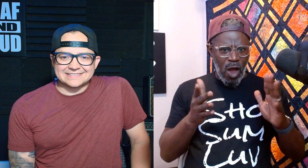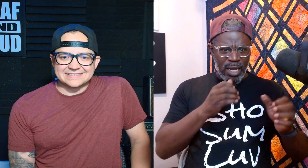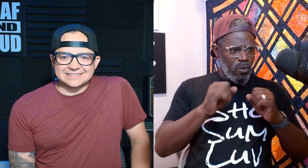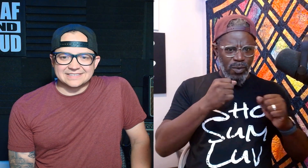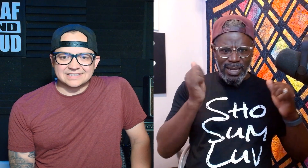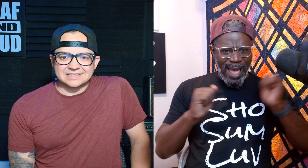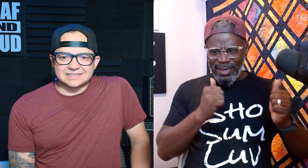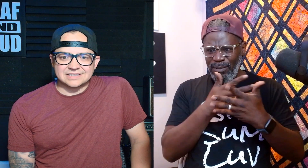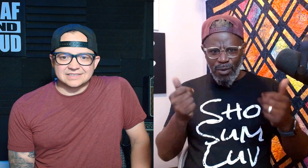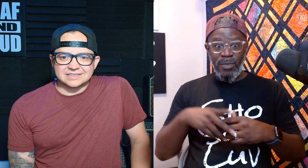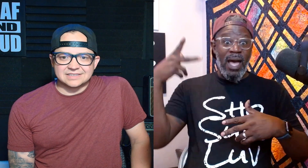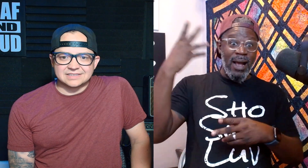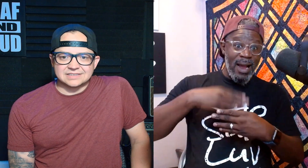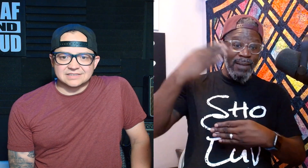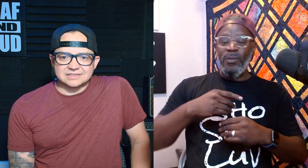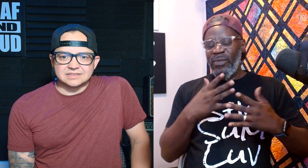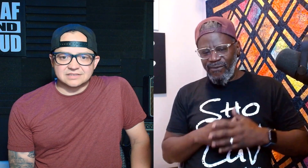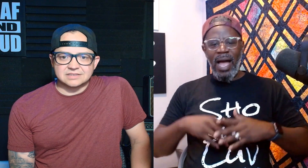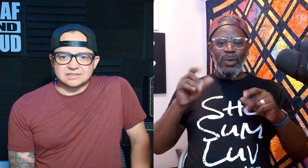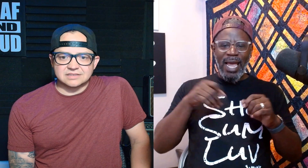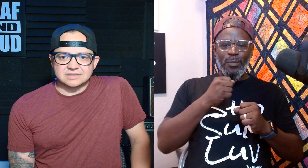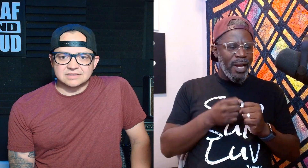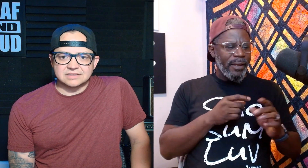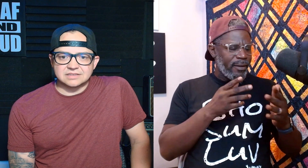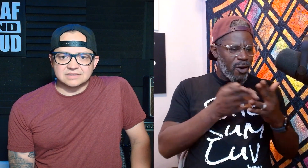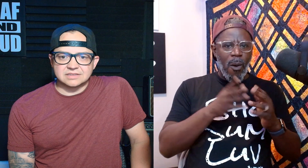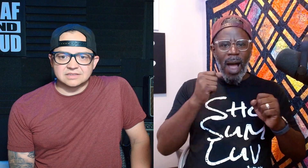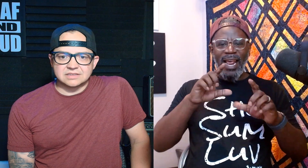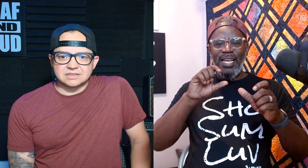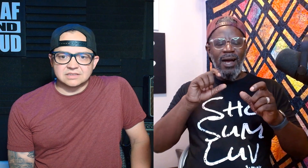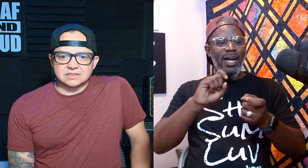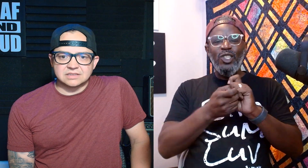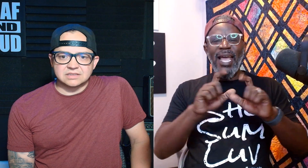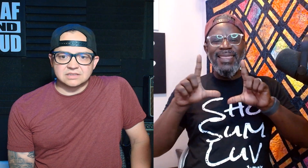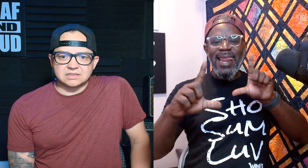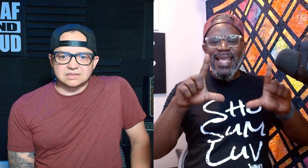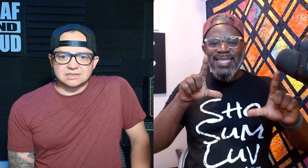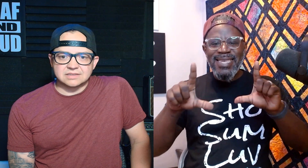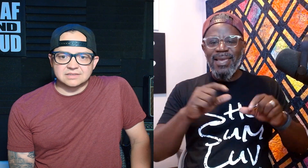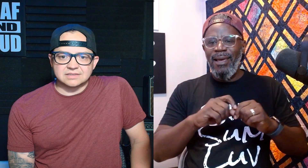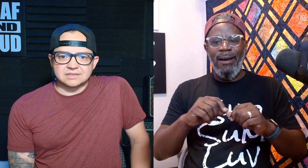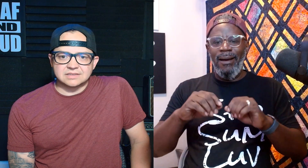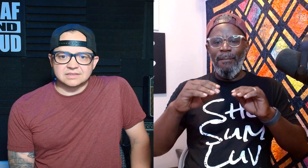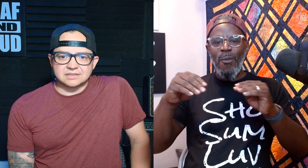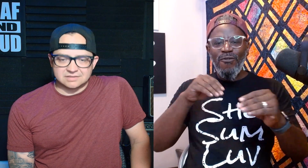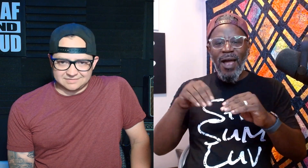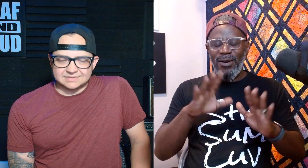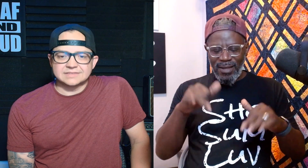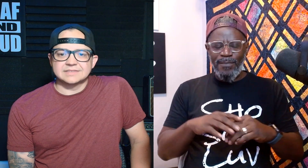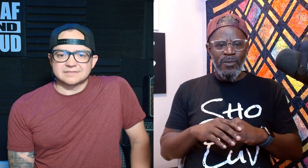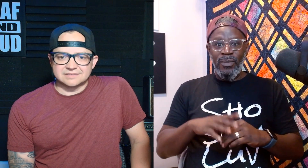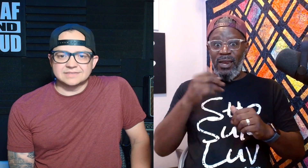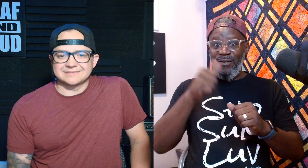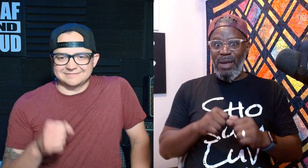was talking, we was acting, boom, cut. Fine, we take a break, while they change the lens, move